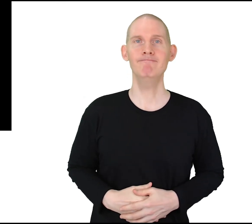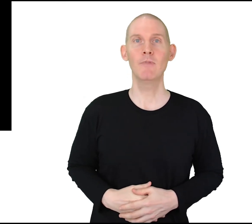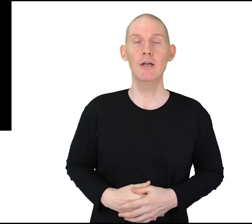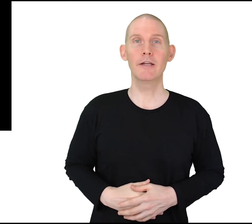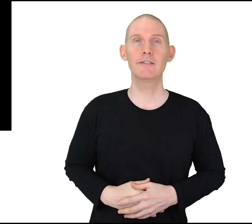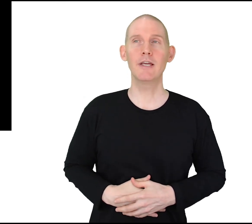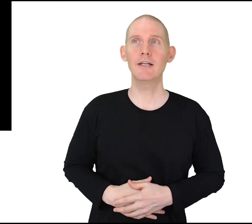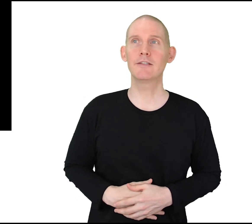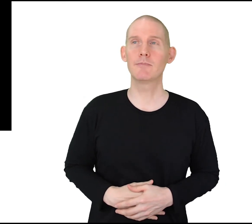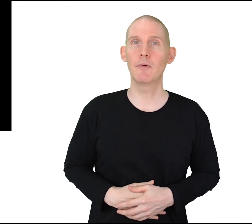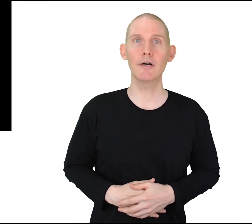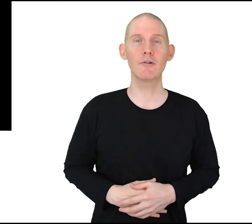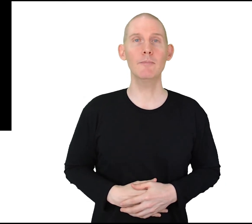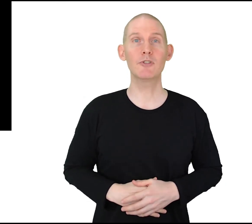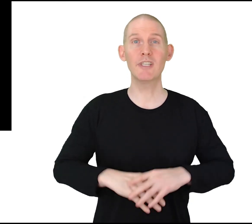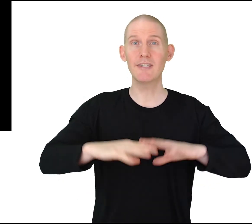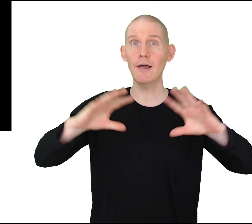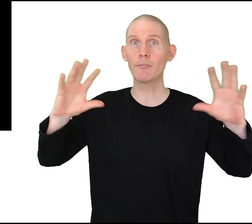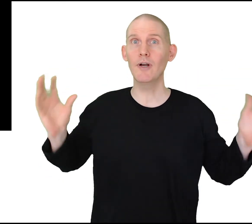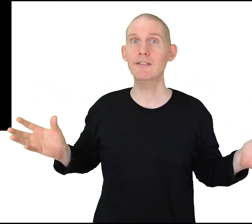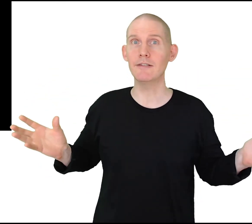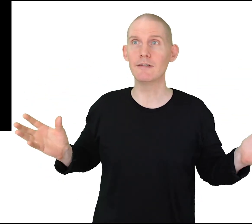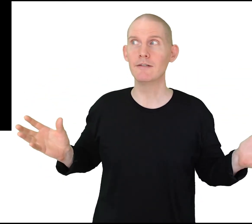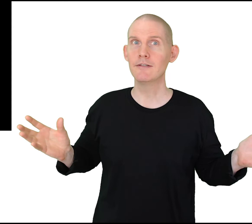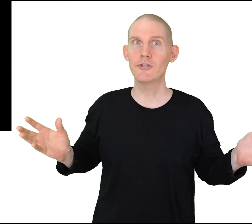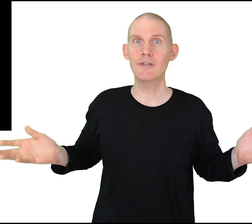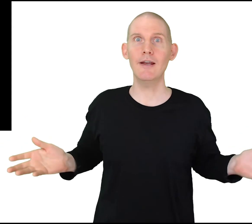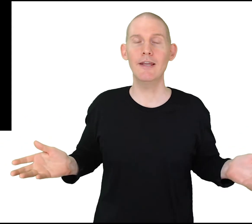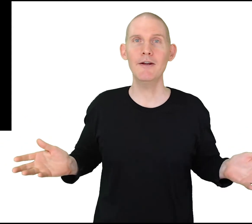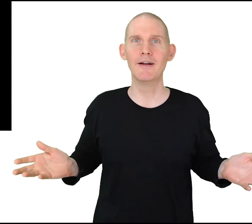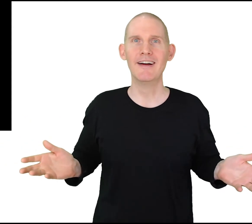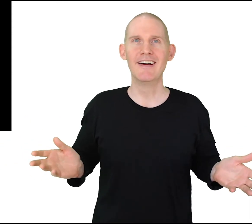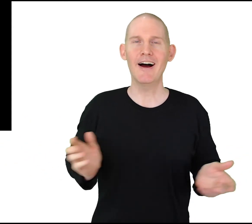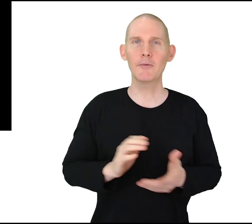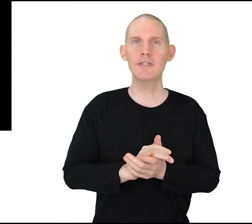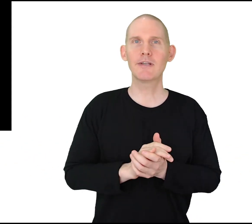Let's say it's Margaret, but she's not present. She's not here. How do we sign